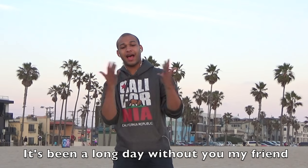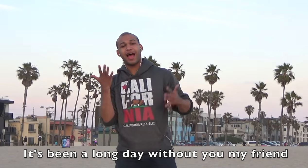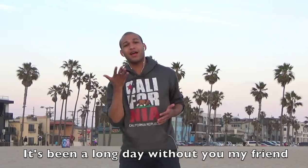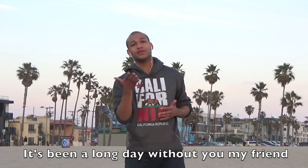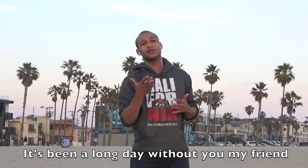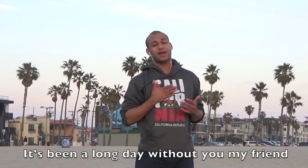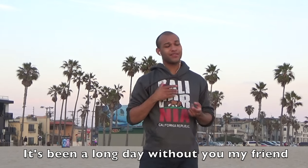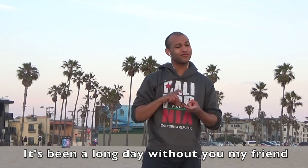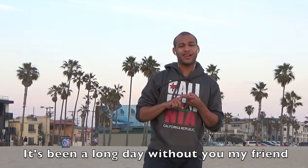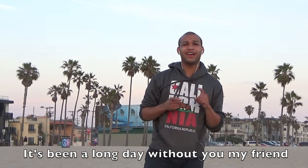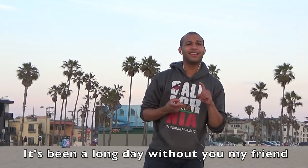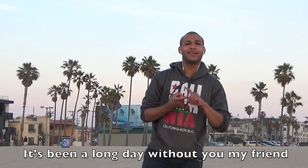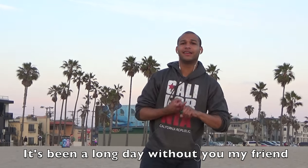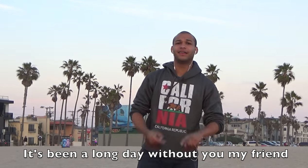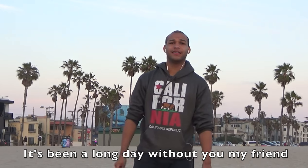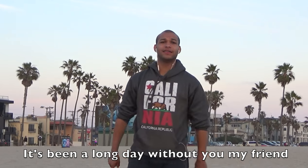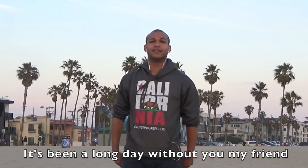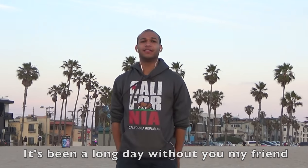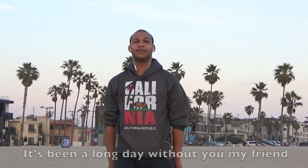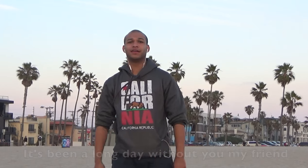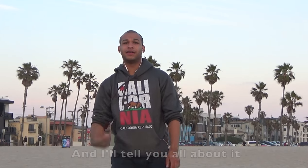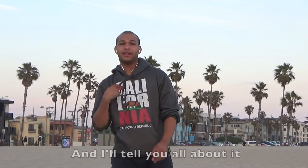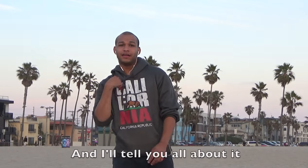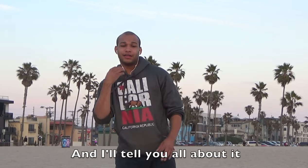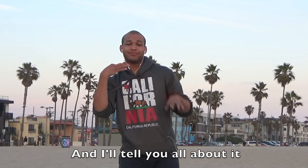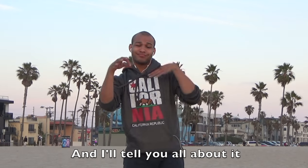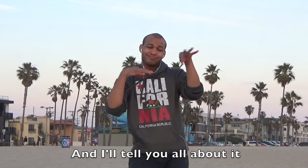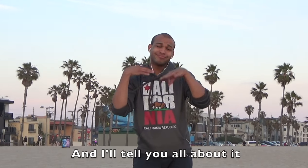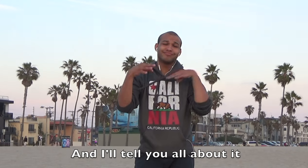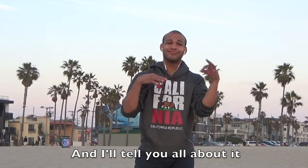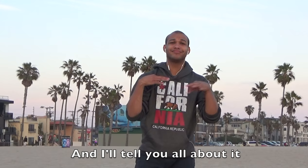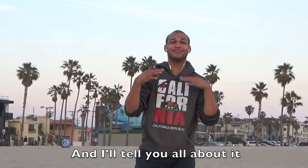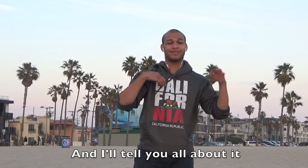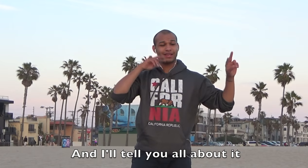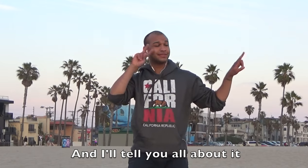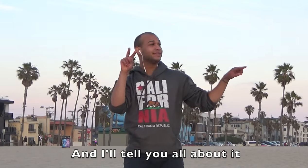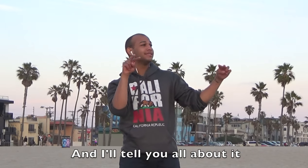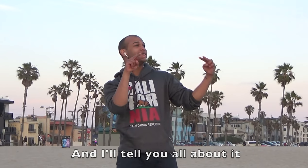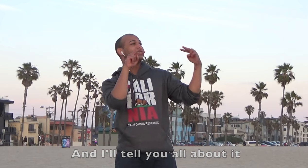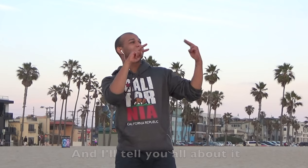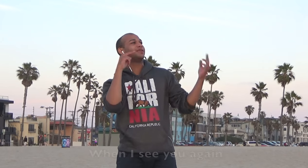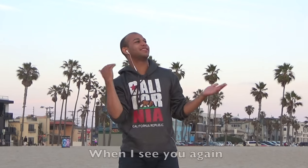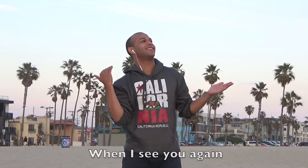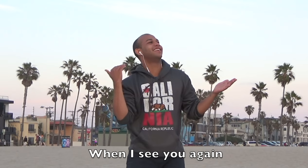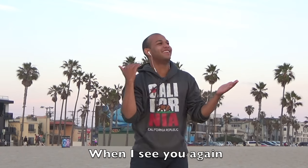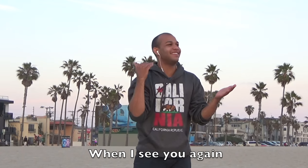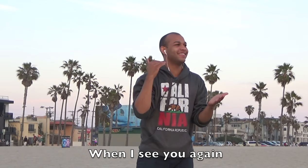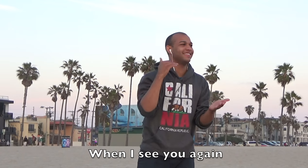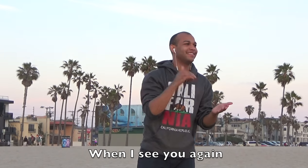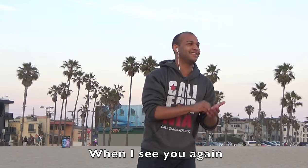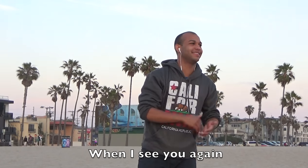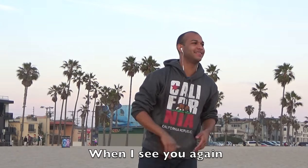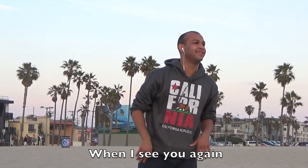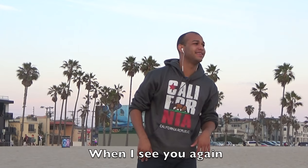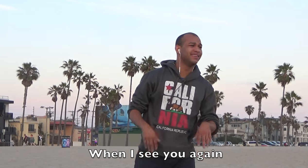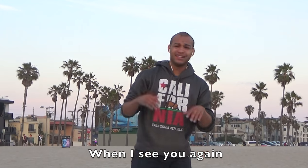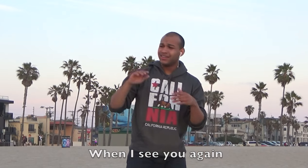And I'll tell you all about it when I see you again We've come a